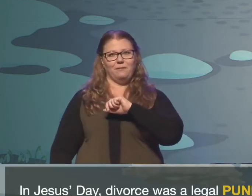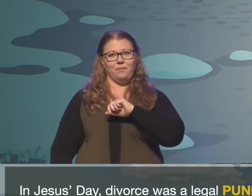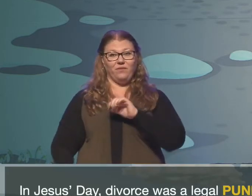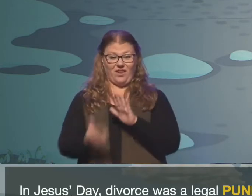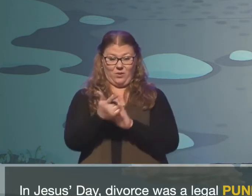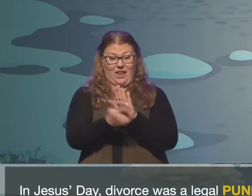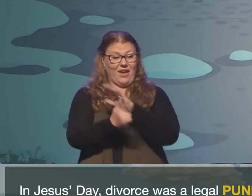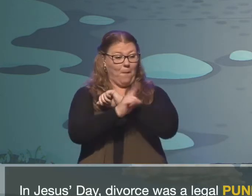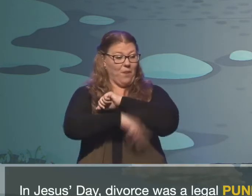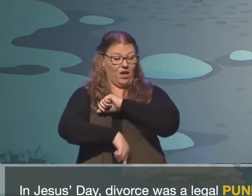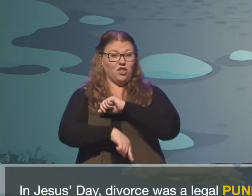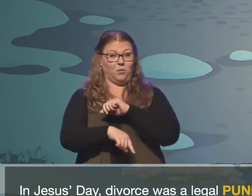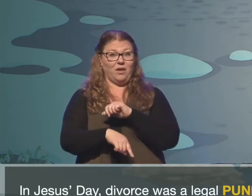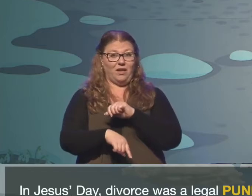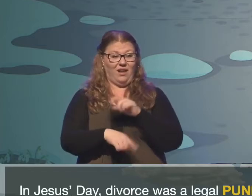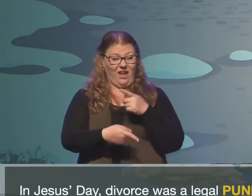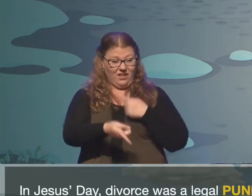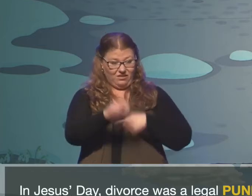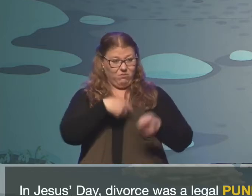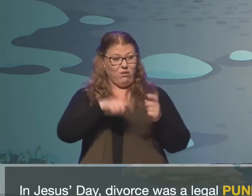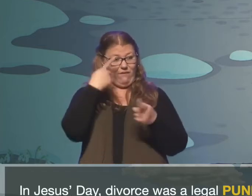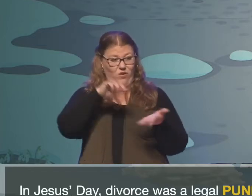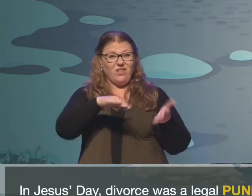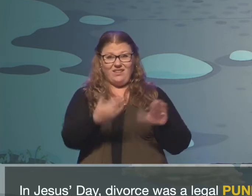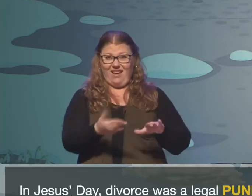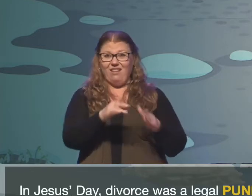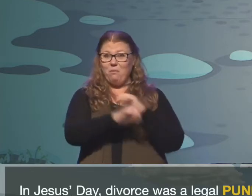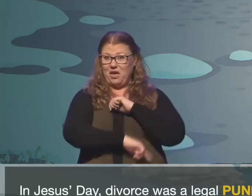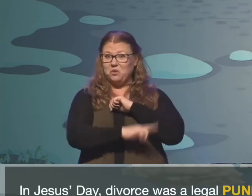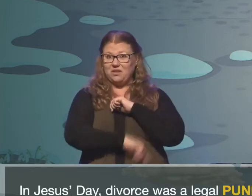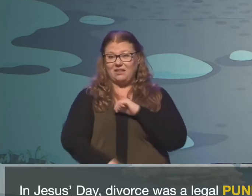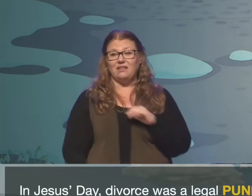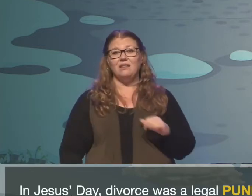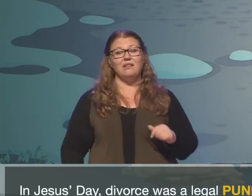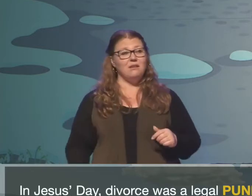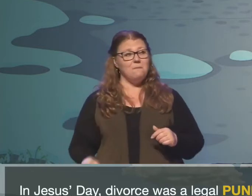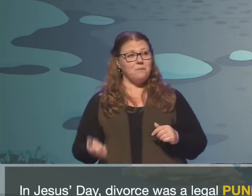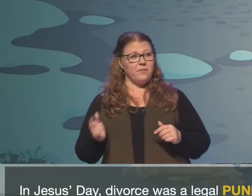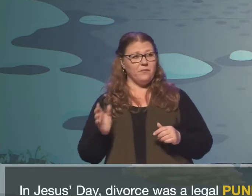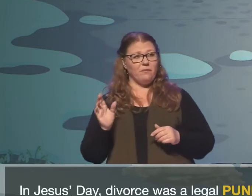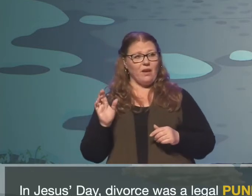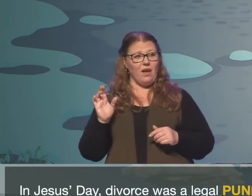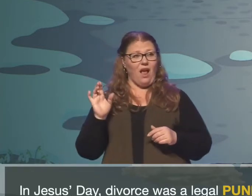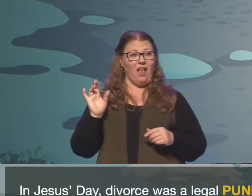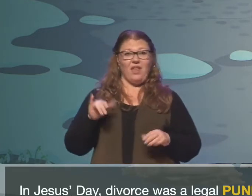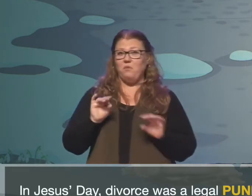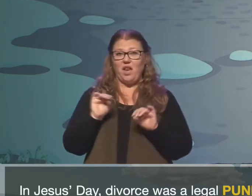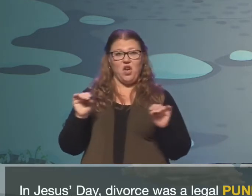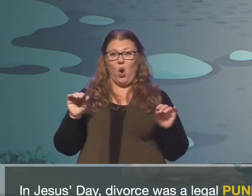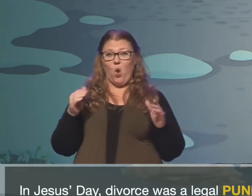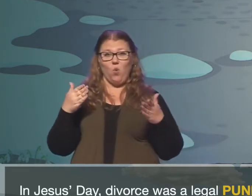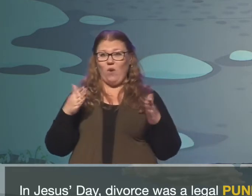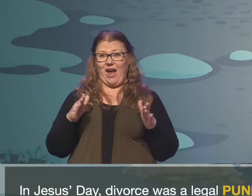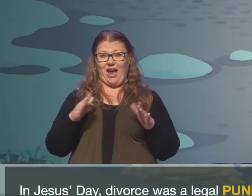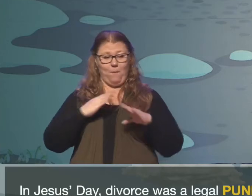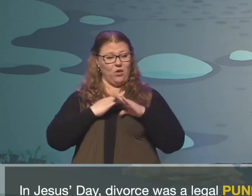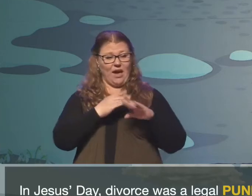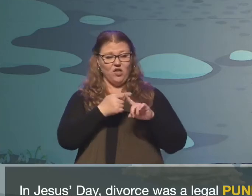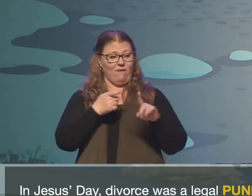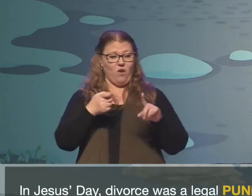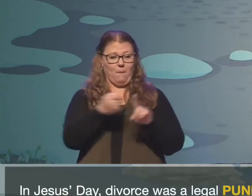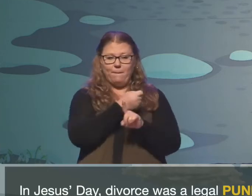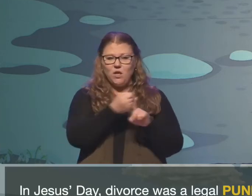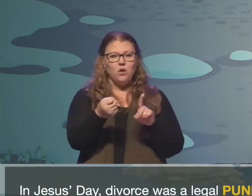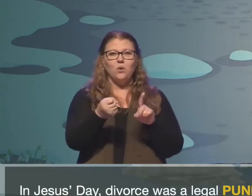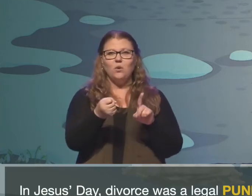was a legal punishment that took the place of the death penalty. And it was in no way a protection from abuse.